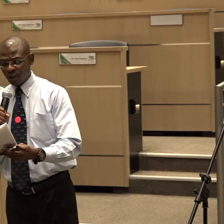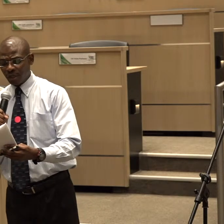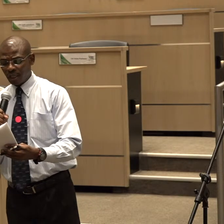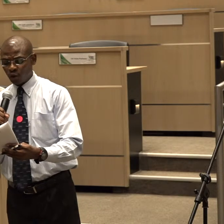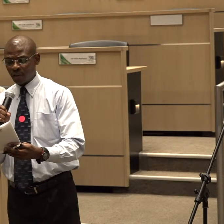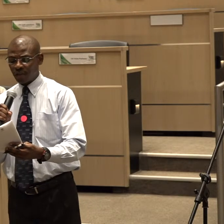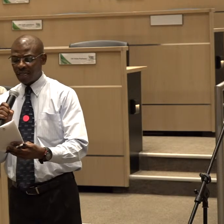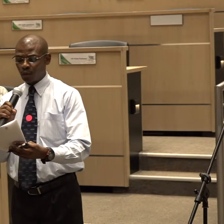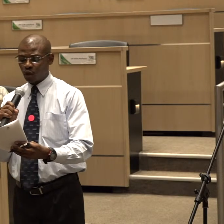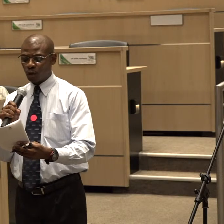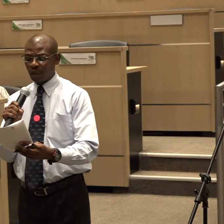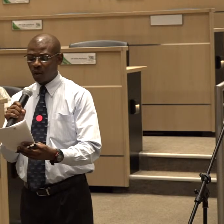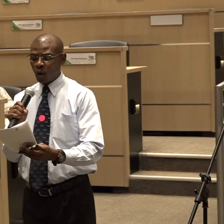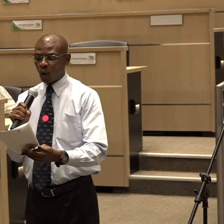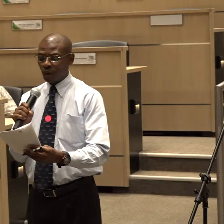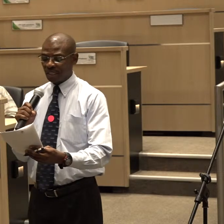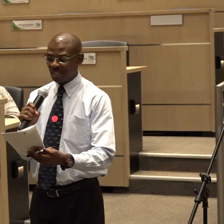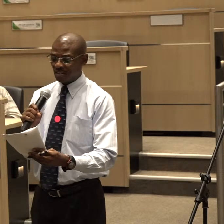foreign